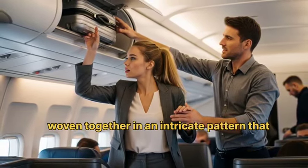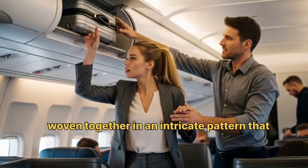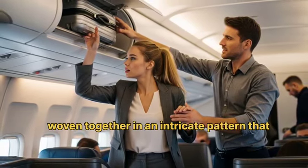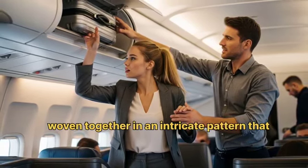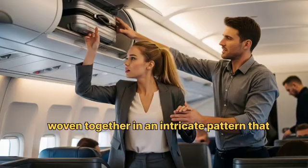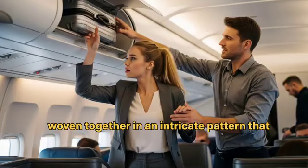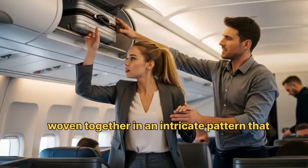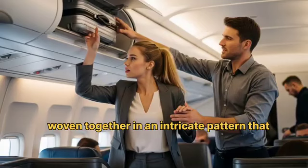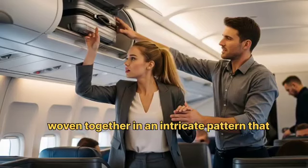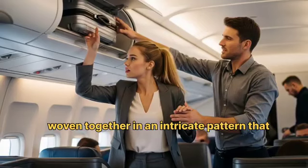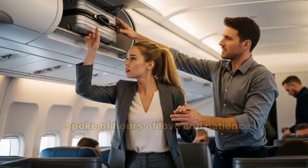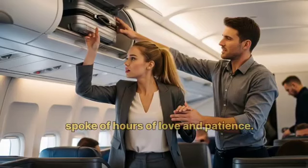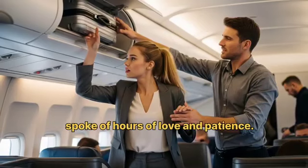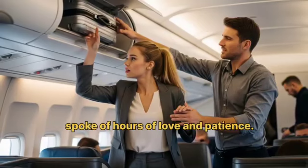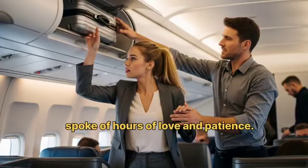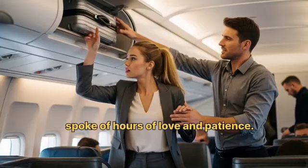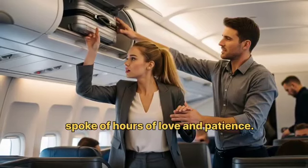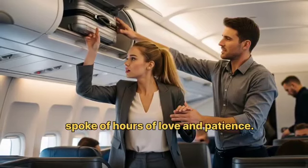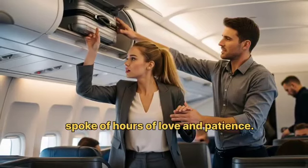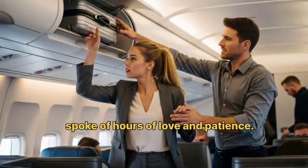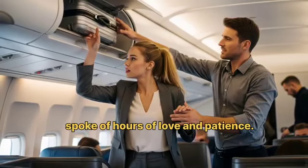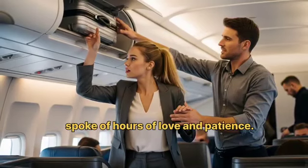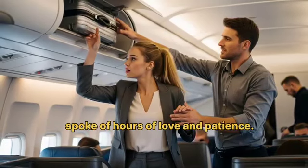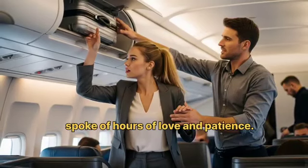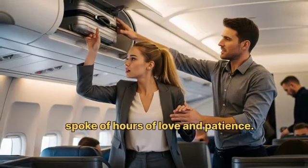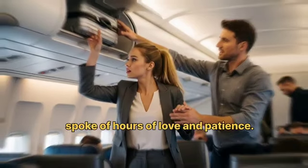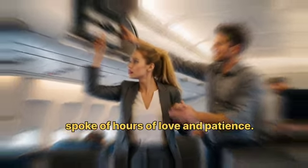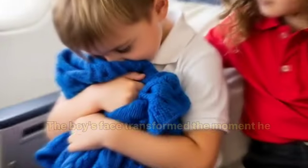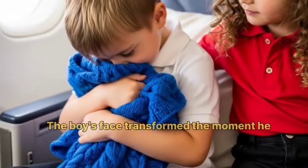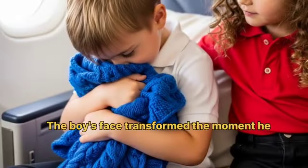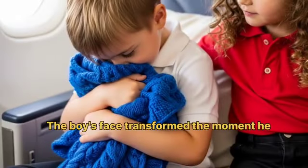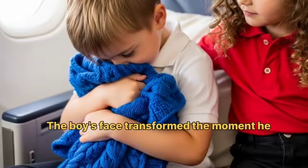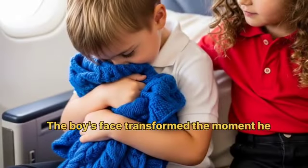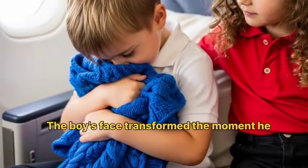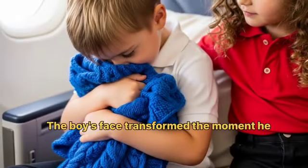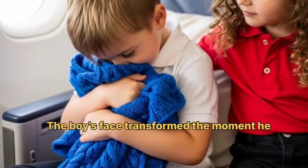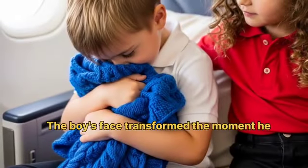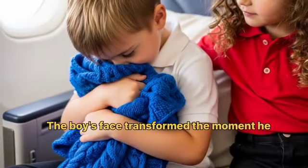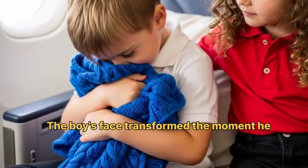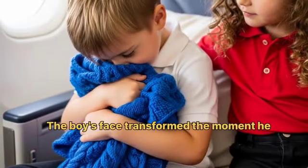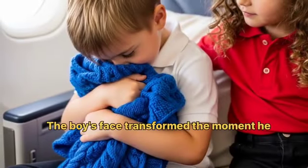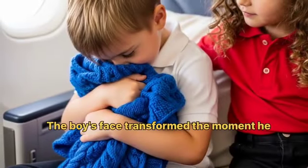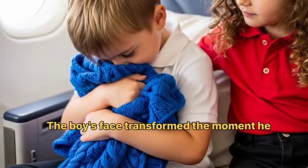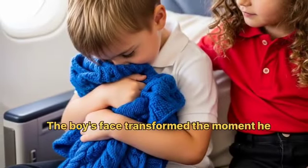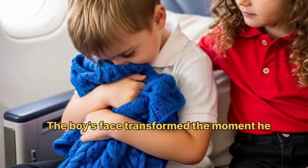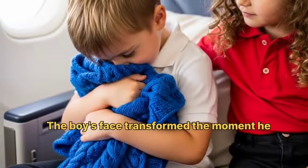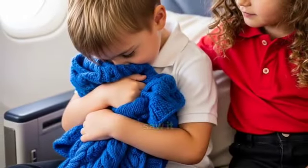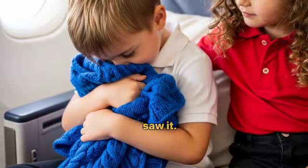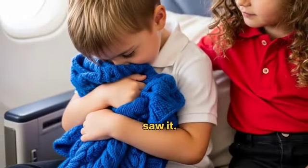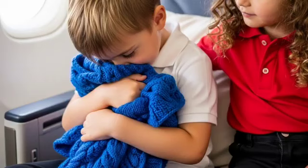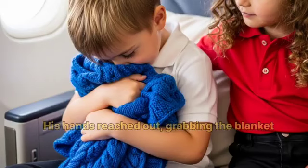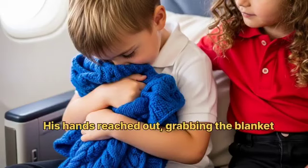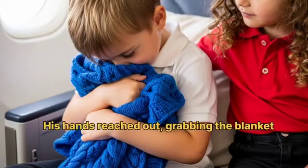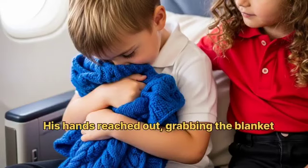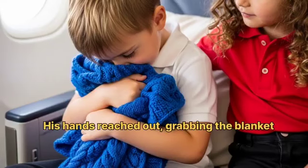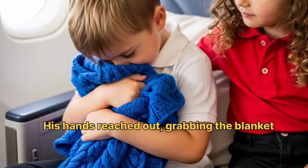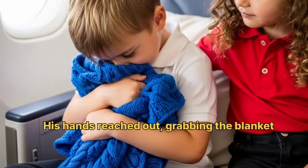intricate pattern that spoke of hours of love and patience. The boy's face transformed the moment he saw it. His hands reached